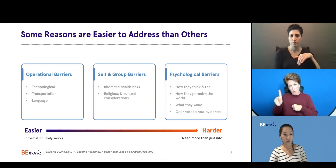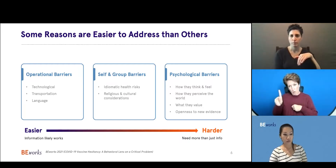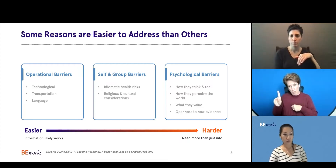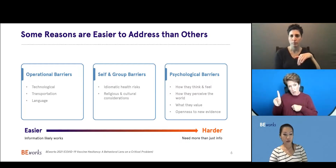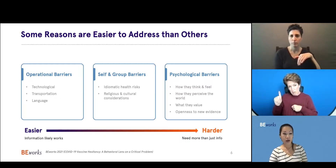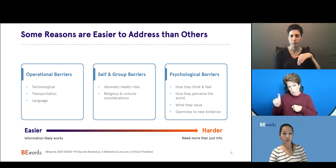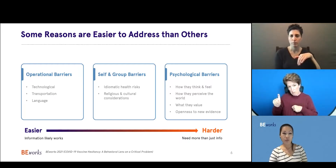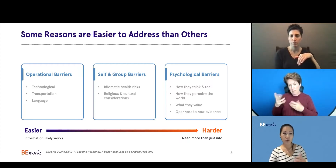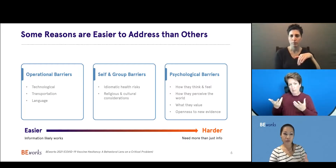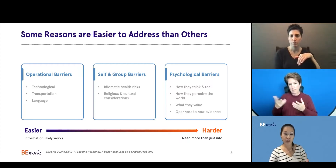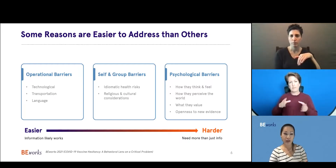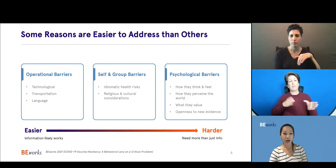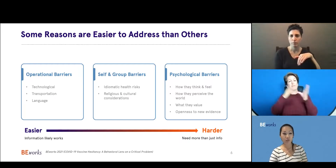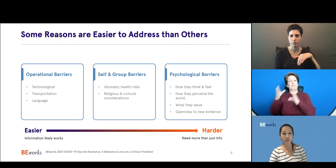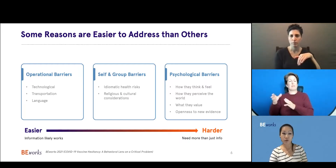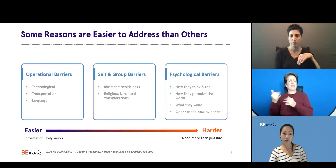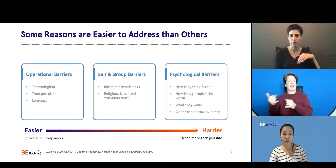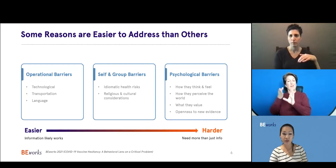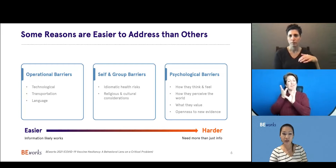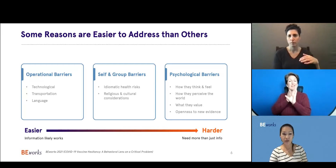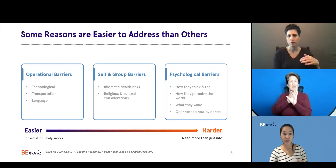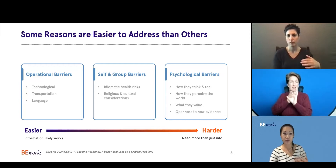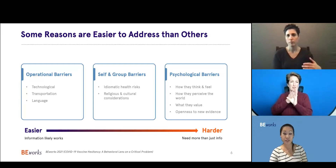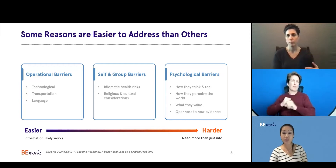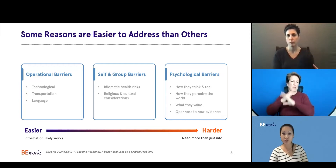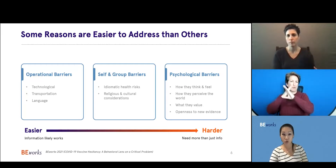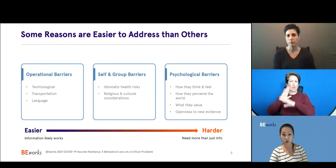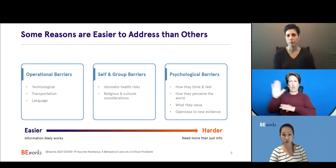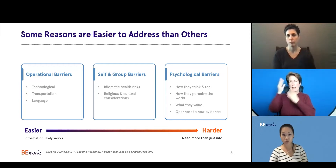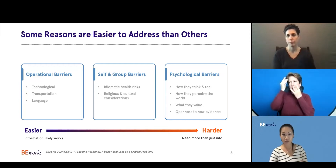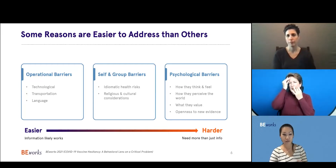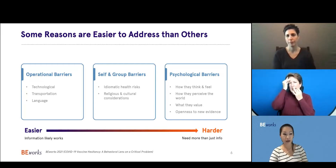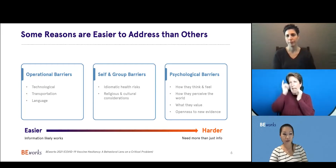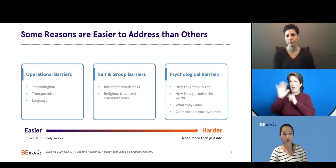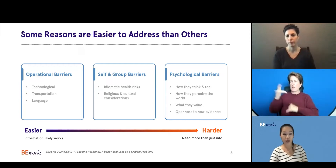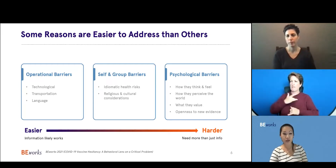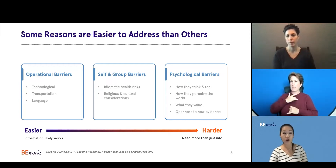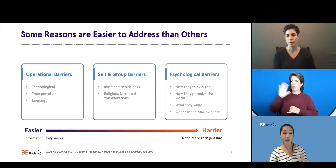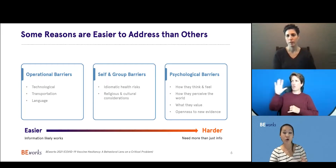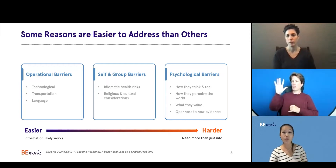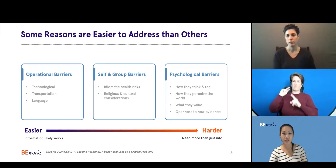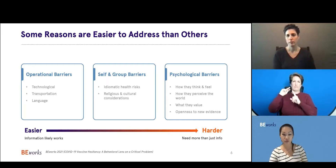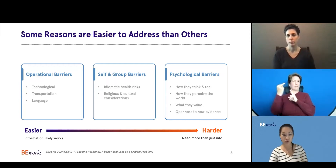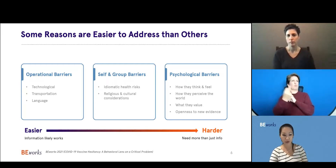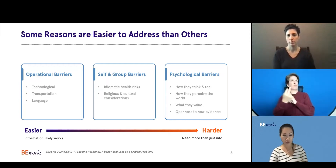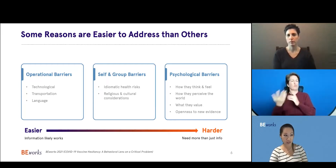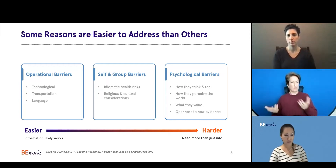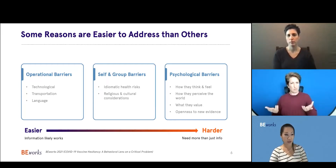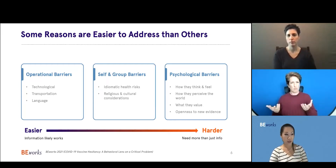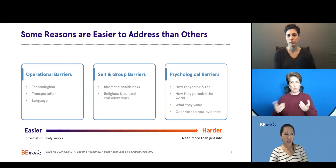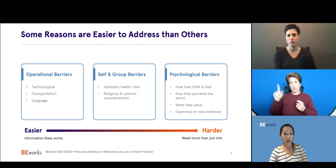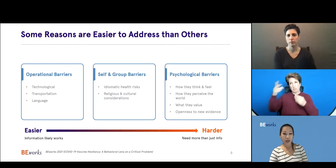psychological. How people think, how people feel, how they perceive the world, what they value, and are they open to new